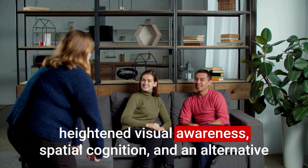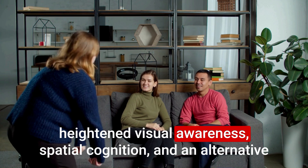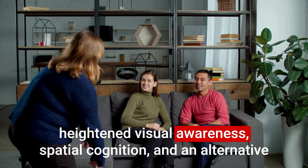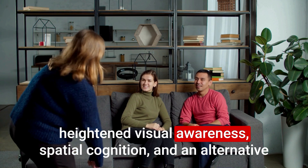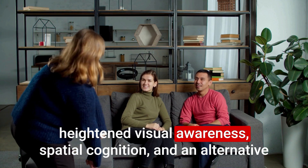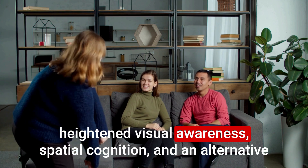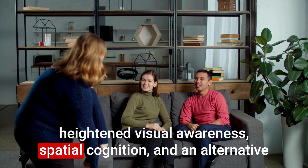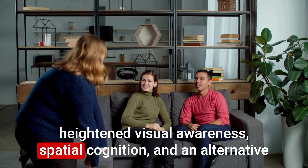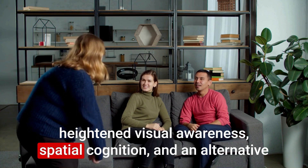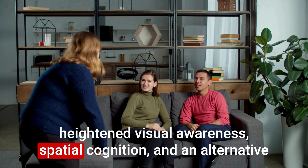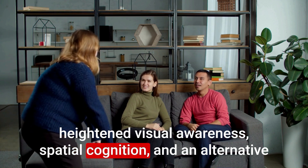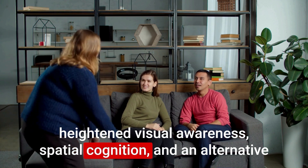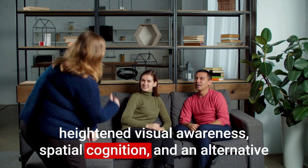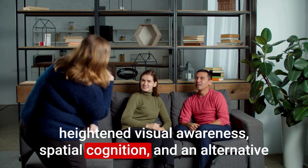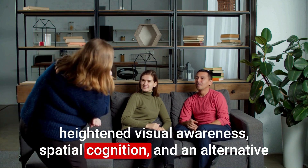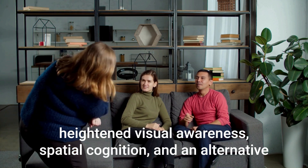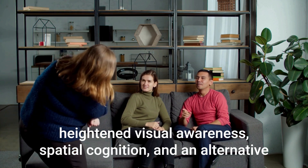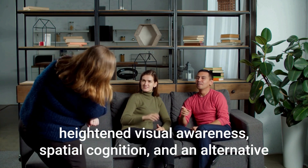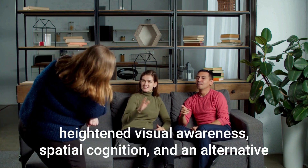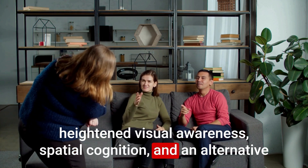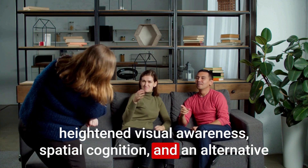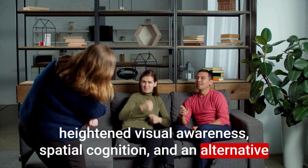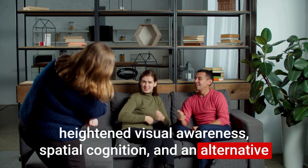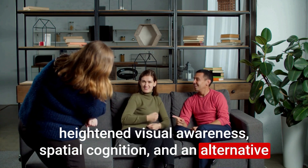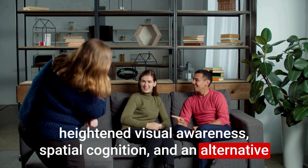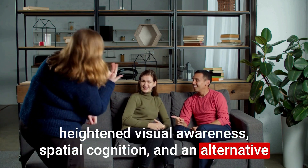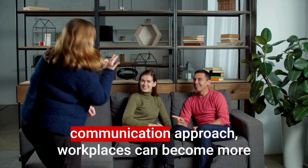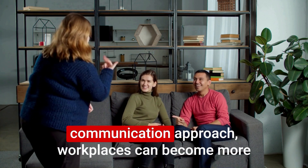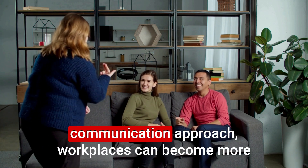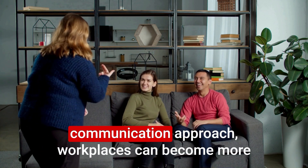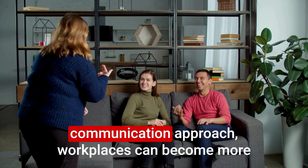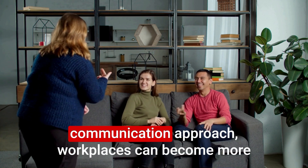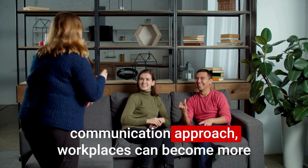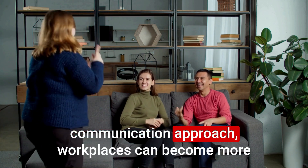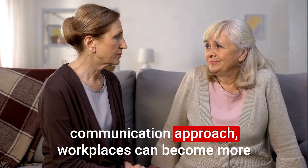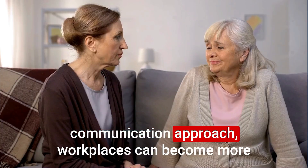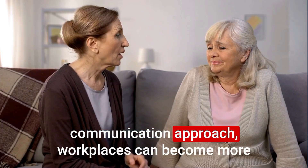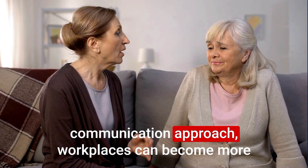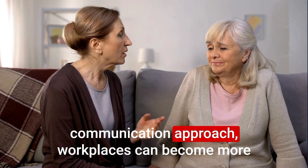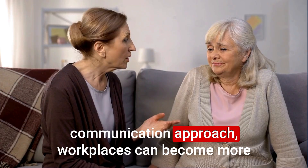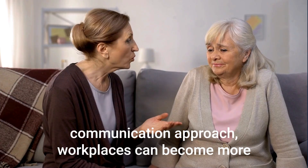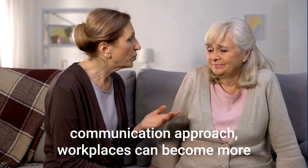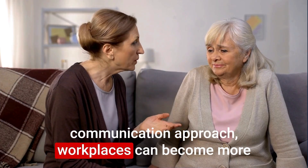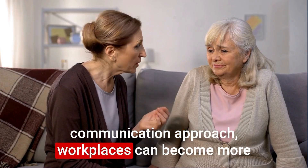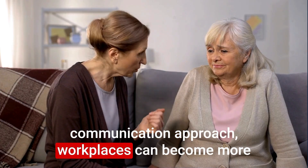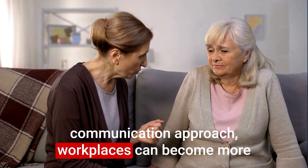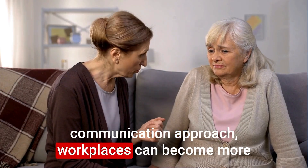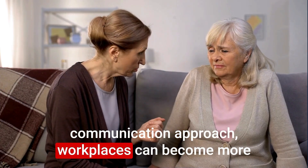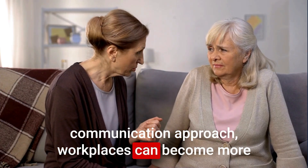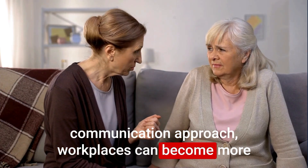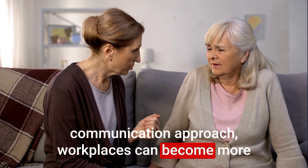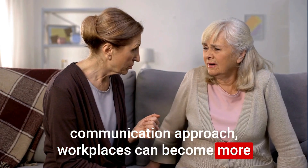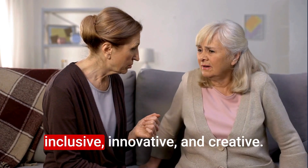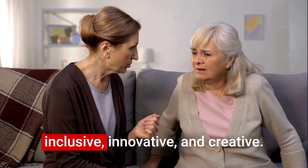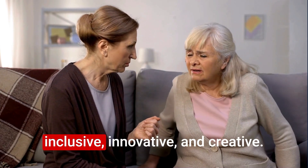awareness, spatial cognition, and an alternative communication approach, workplaces can become more